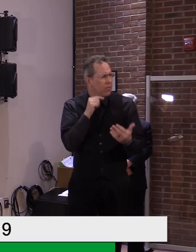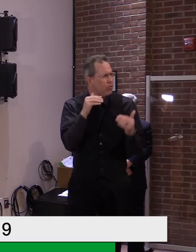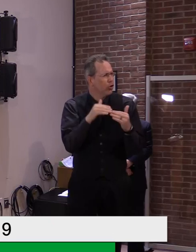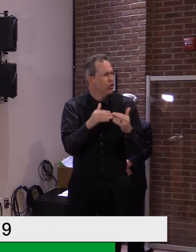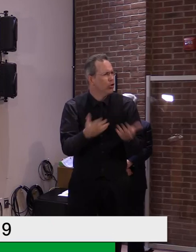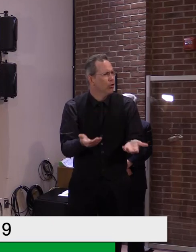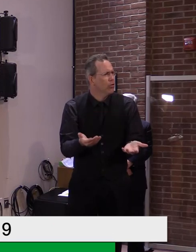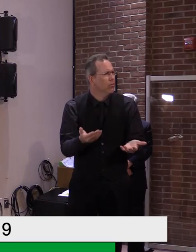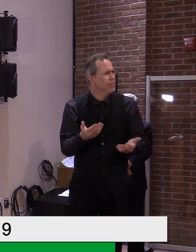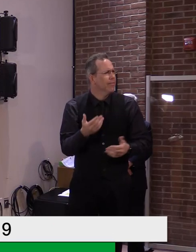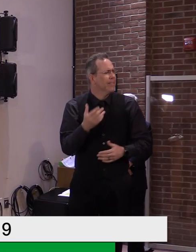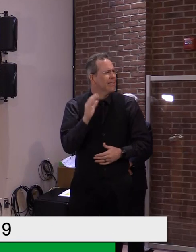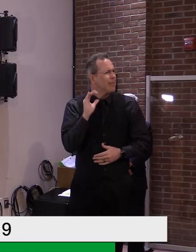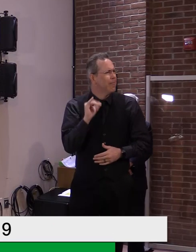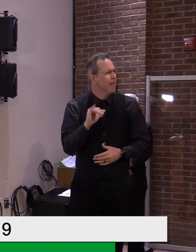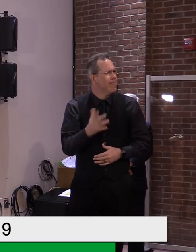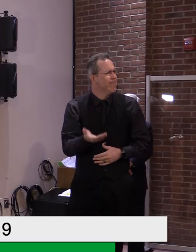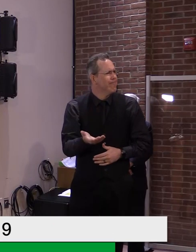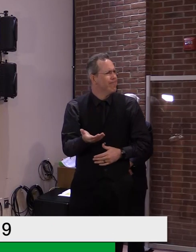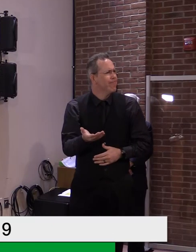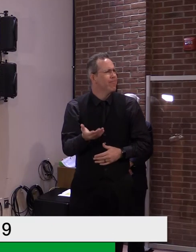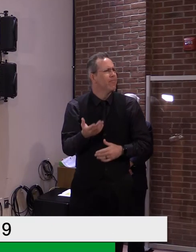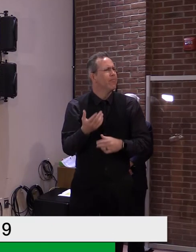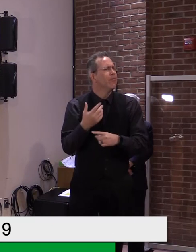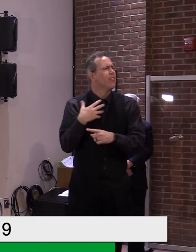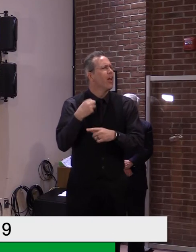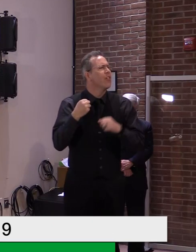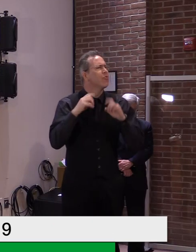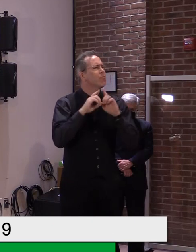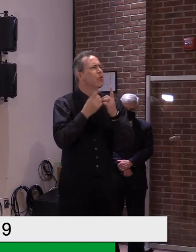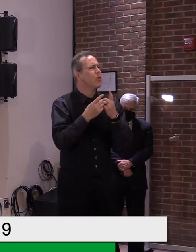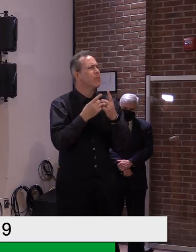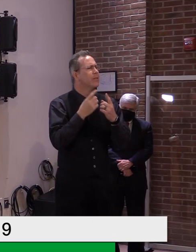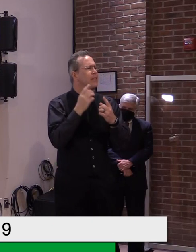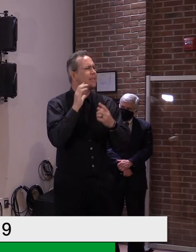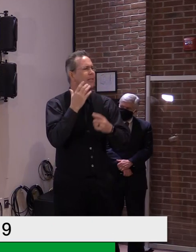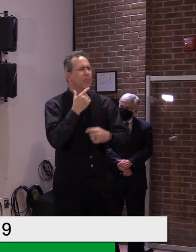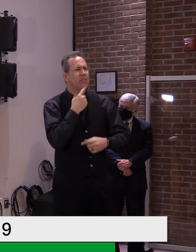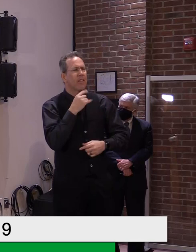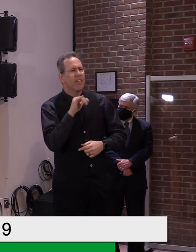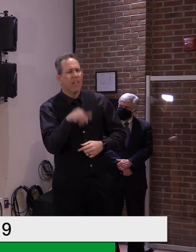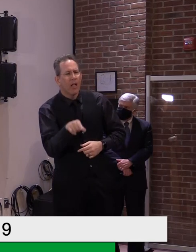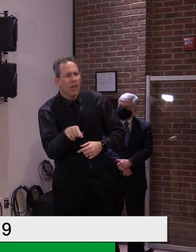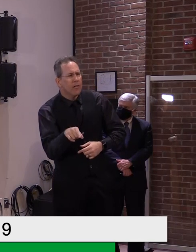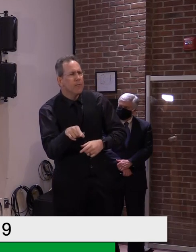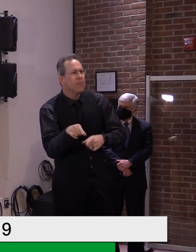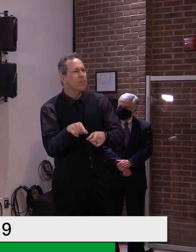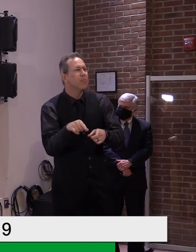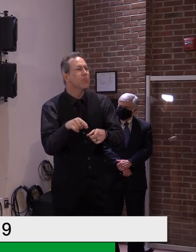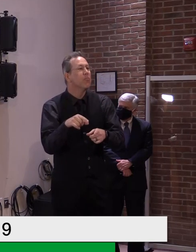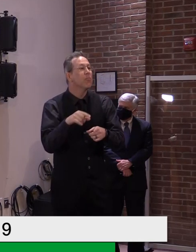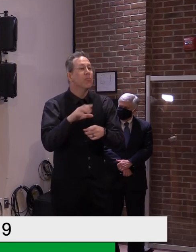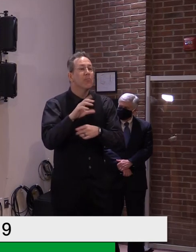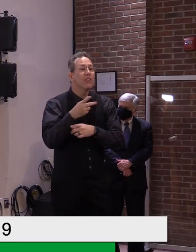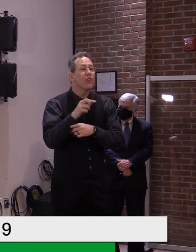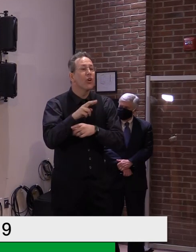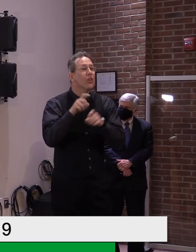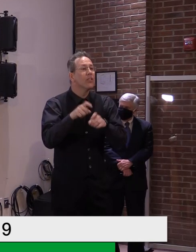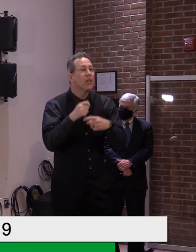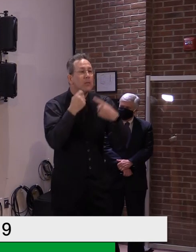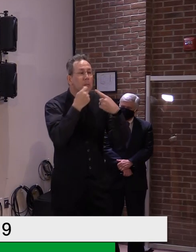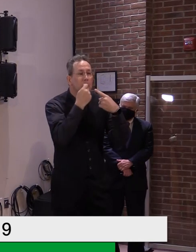It seems like the health department is going to try to turn around PCR tests in a few hours tomorrow on